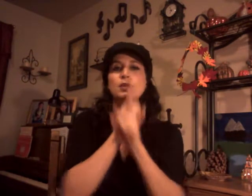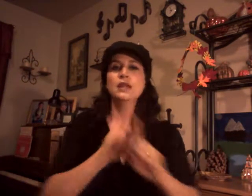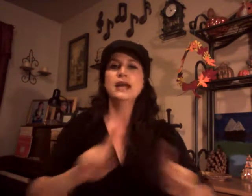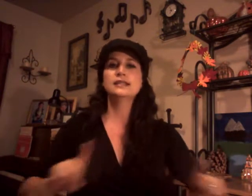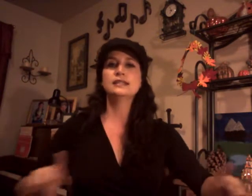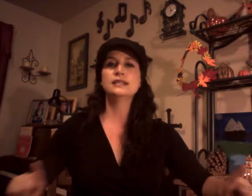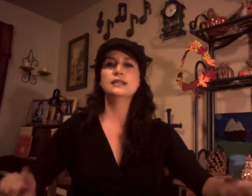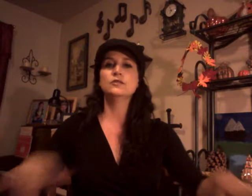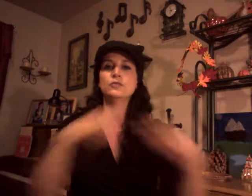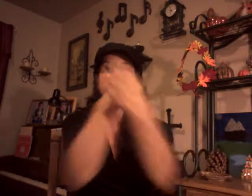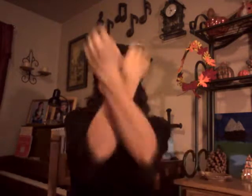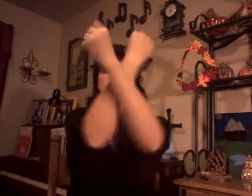blessed